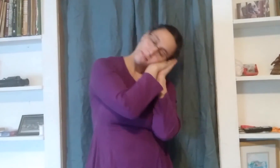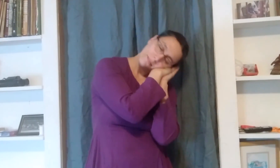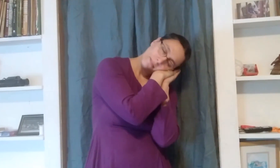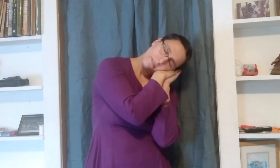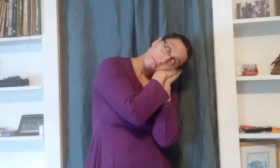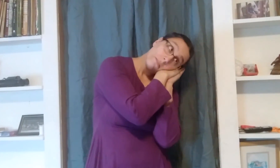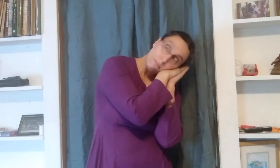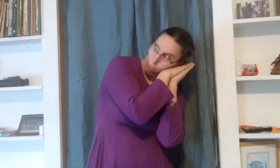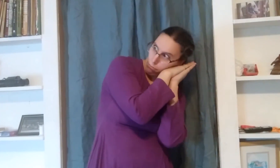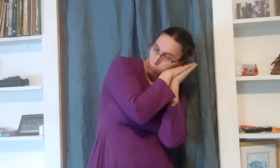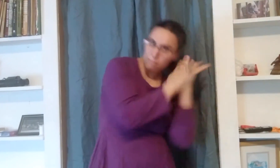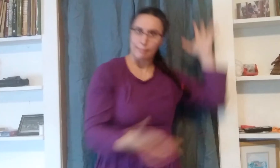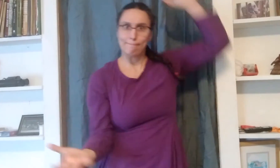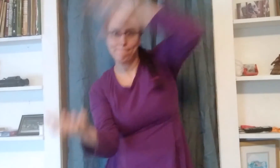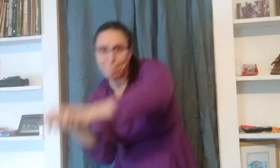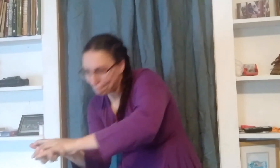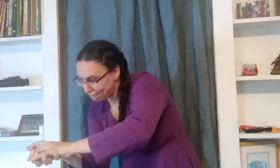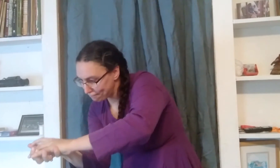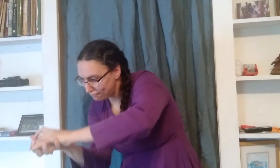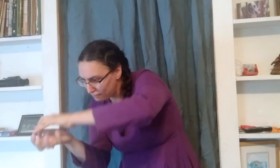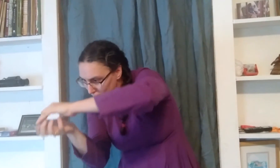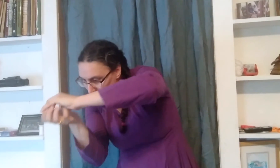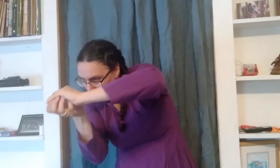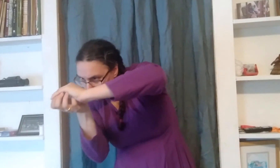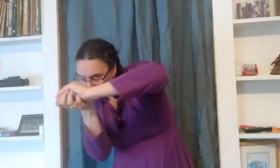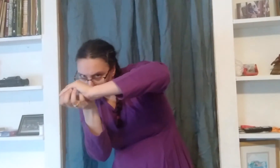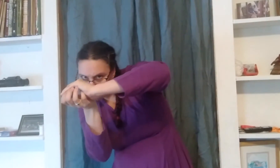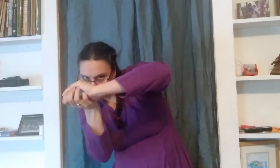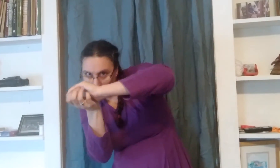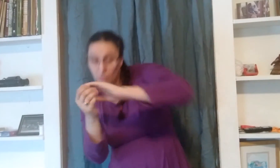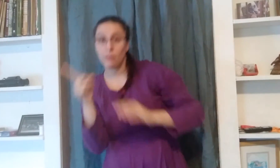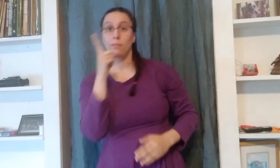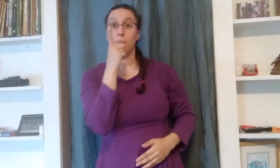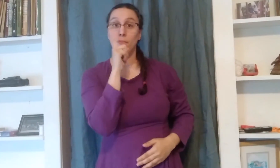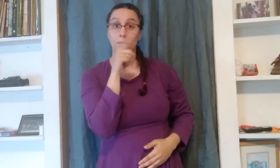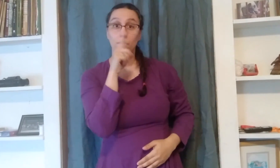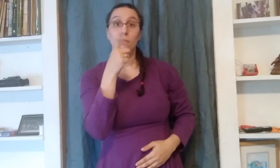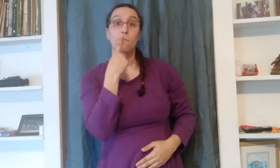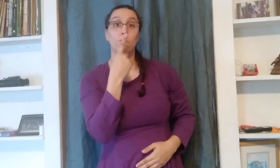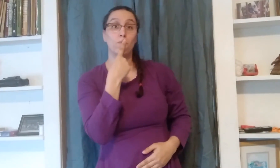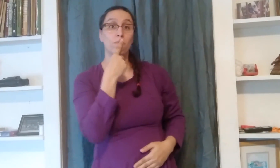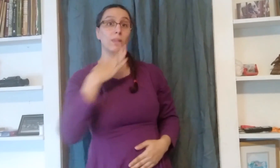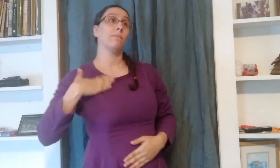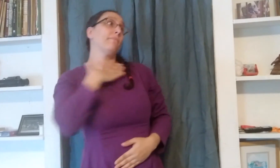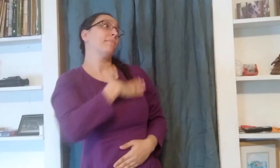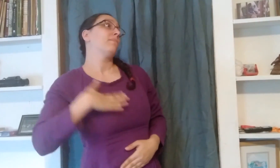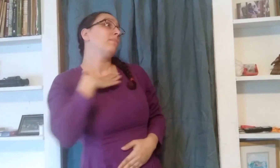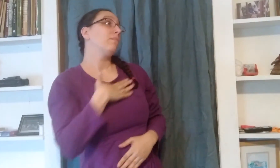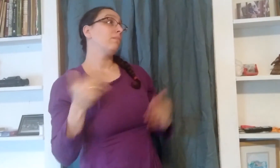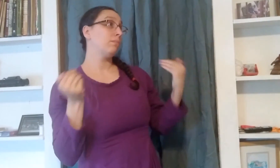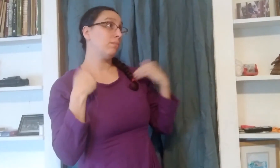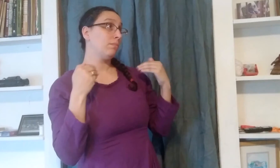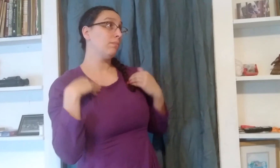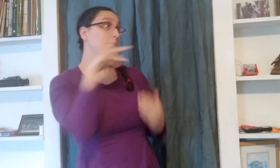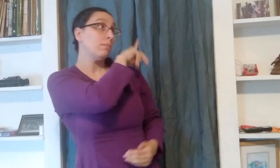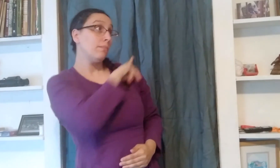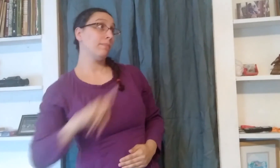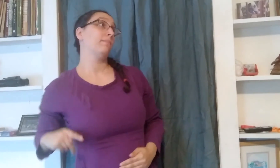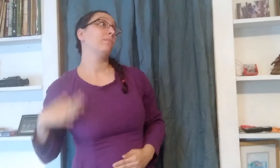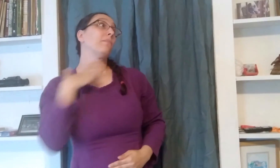lion, who caught the little creature between his paws. The mouse cried out, "Oh, please, great king of the beasts, please spare